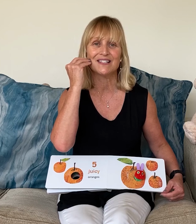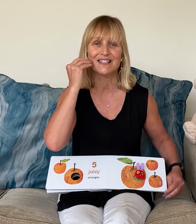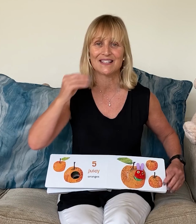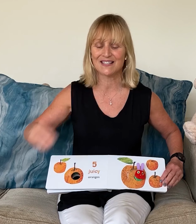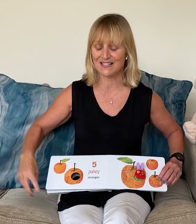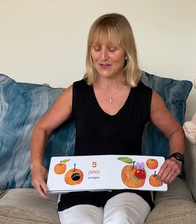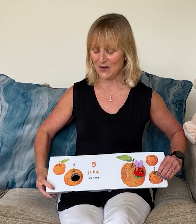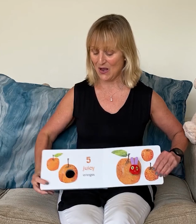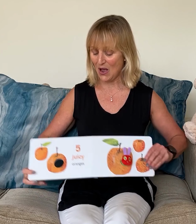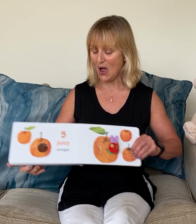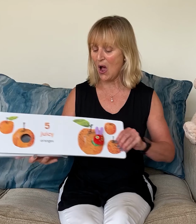oranges.